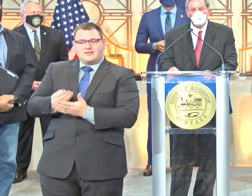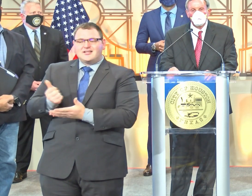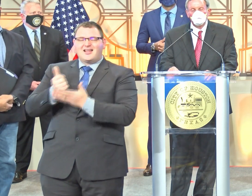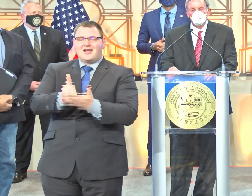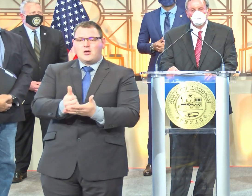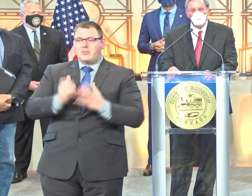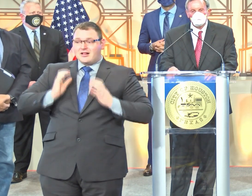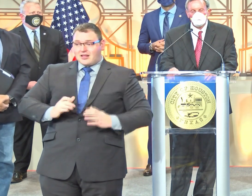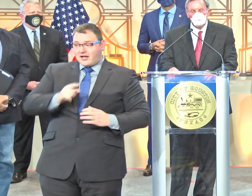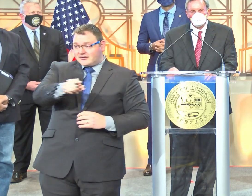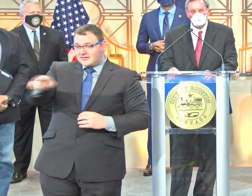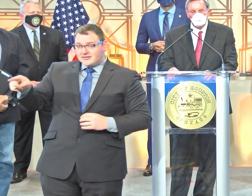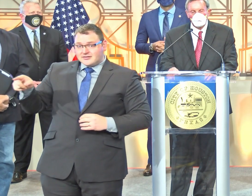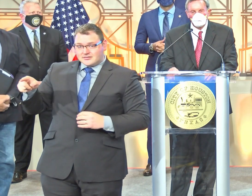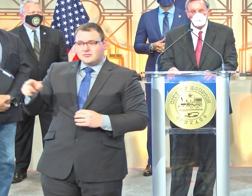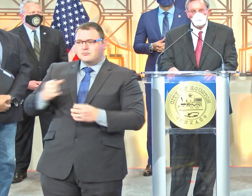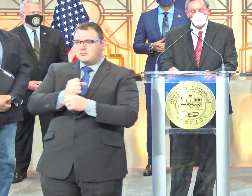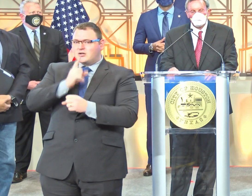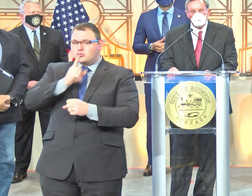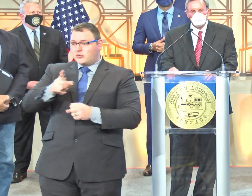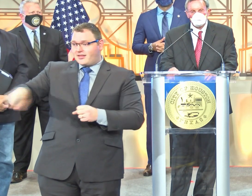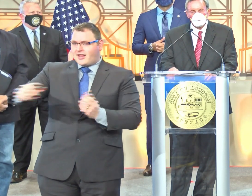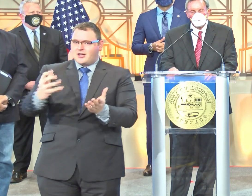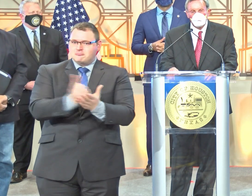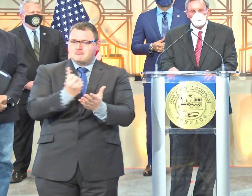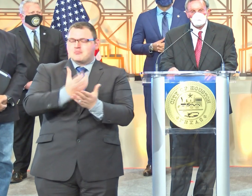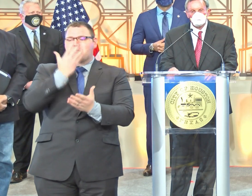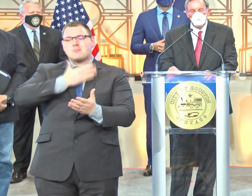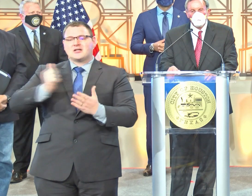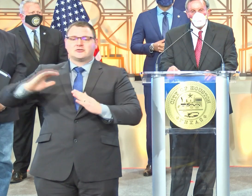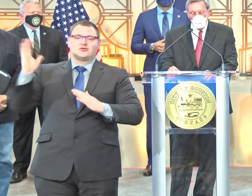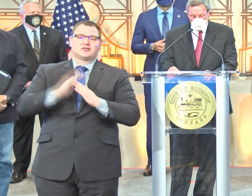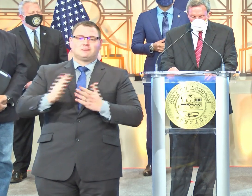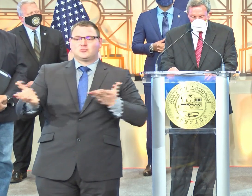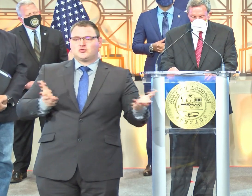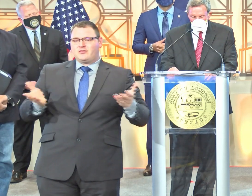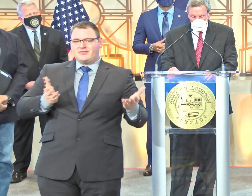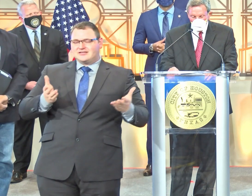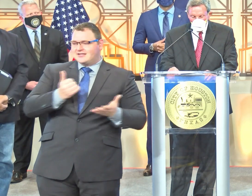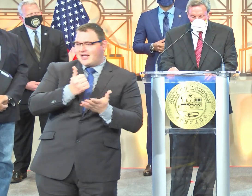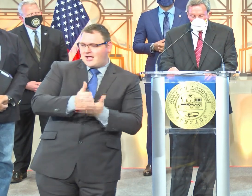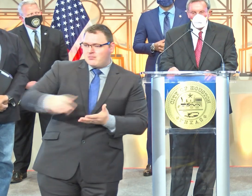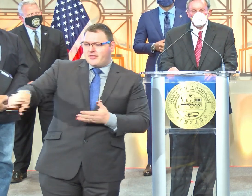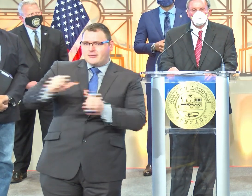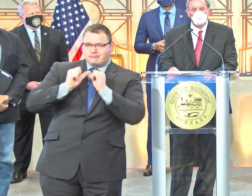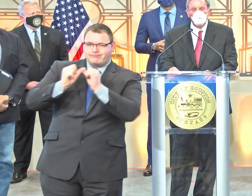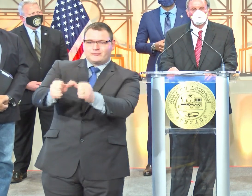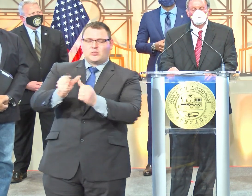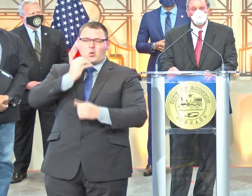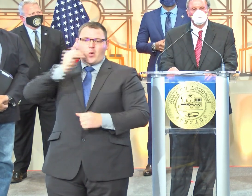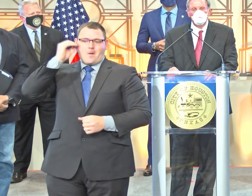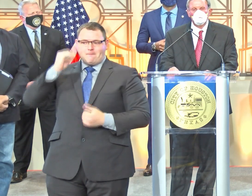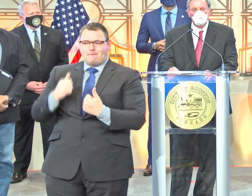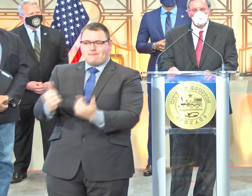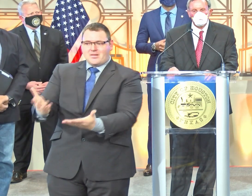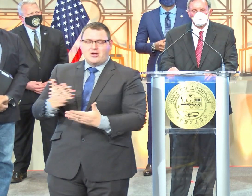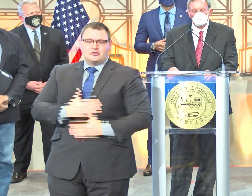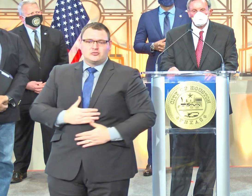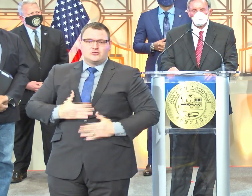I want to add 2 other points that I think are important. One is we will need the participation of